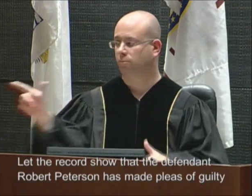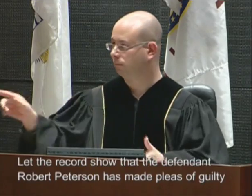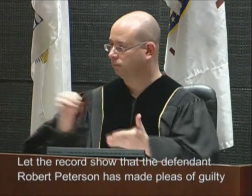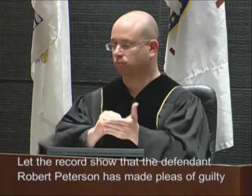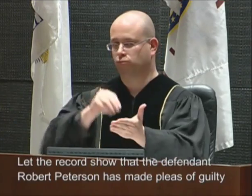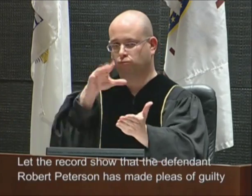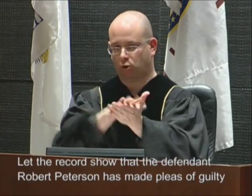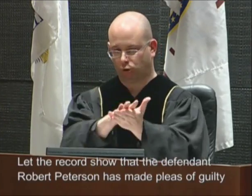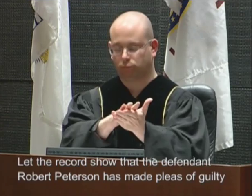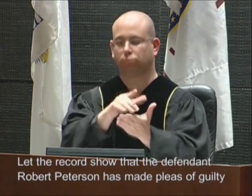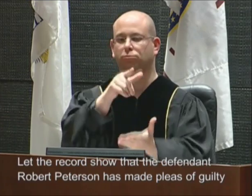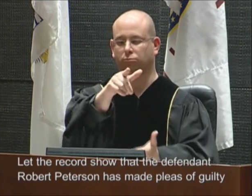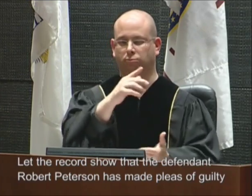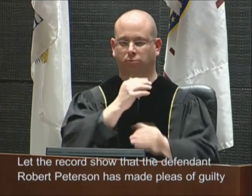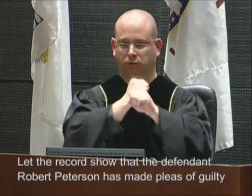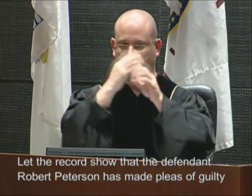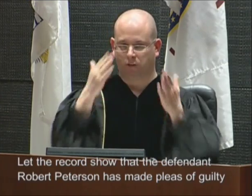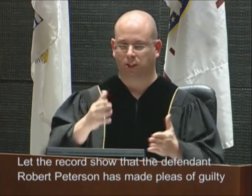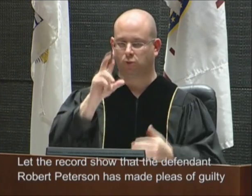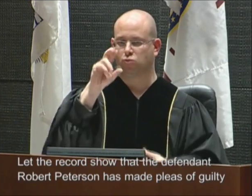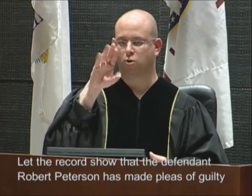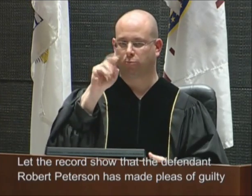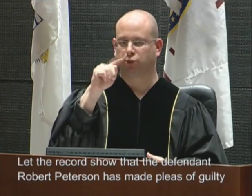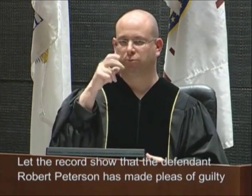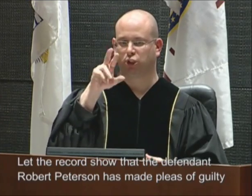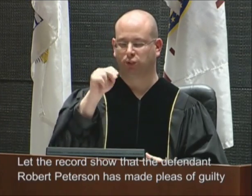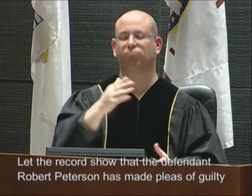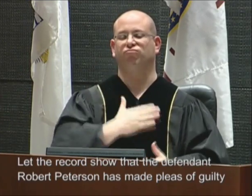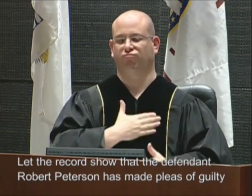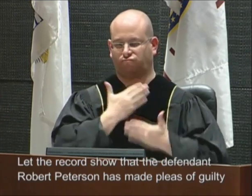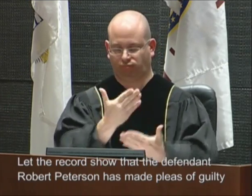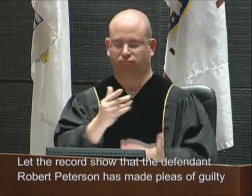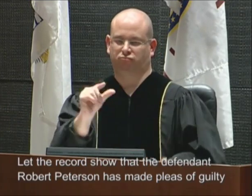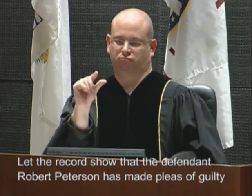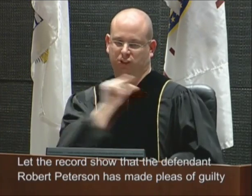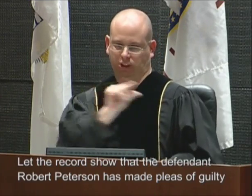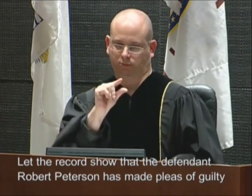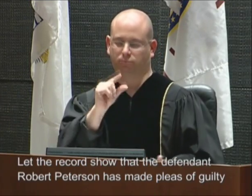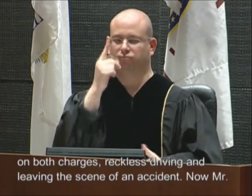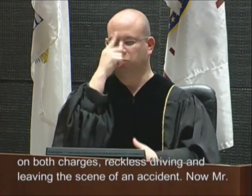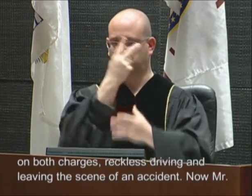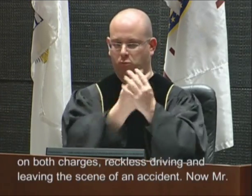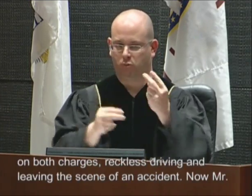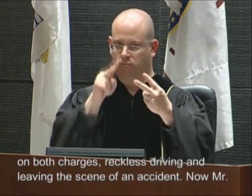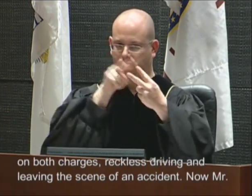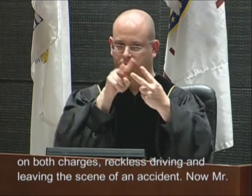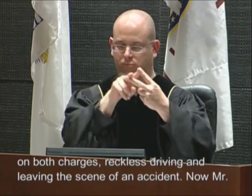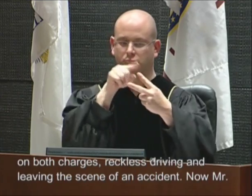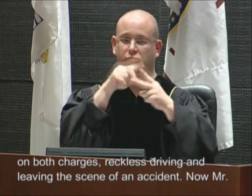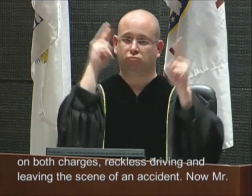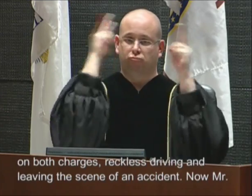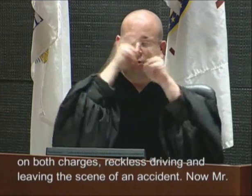Let the record show that defendant Robert Peterson has made pleas of guilty on both charges, reckless driving and leaving the scene of an accident.